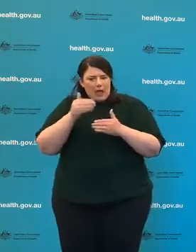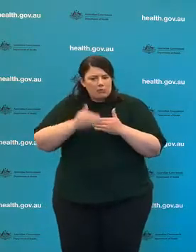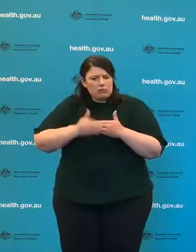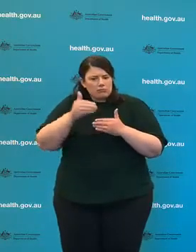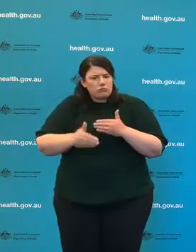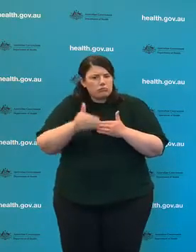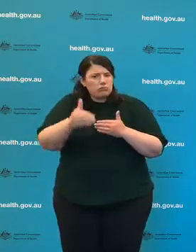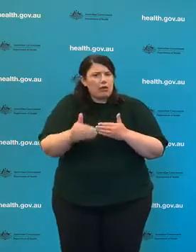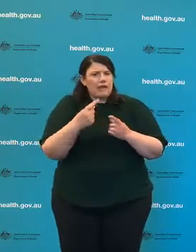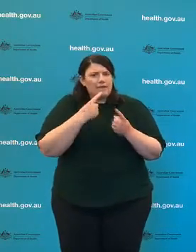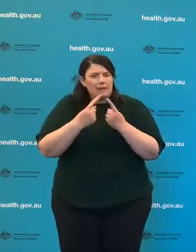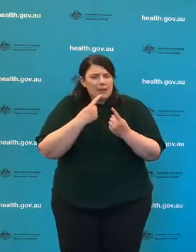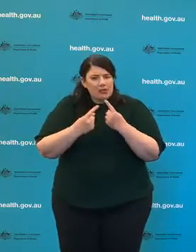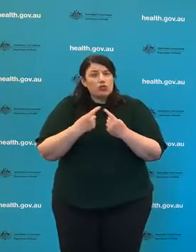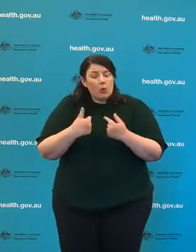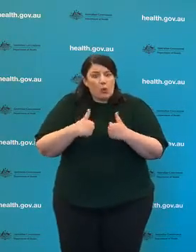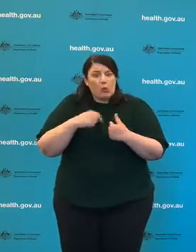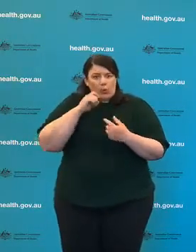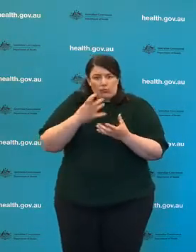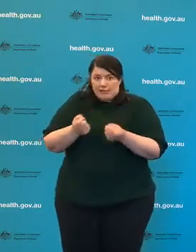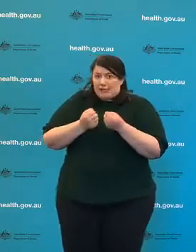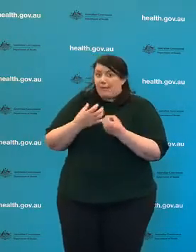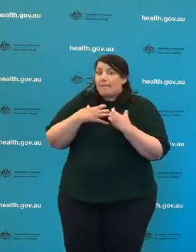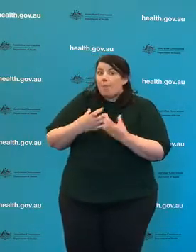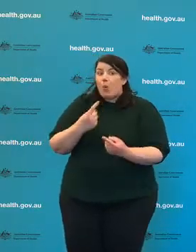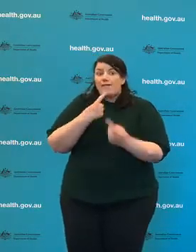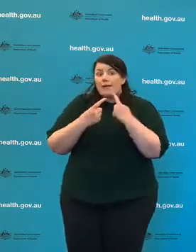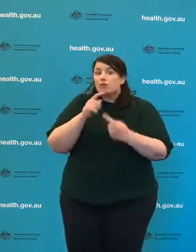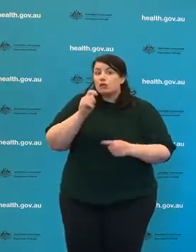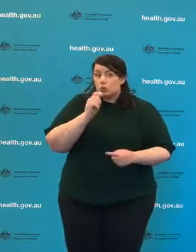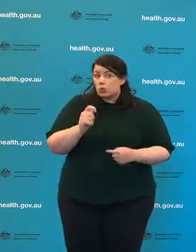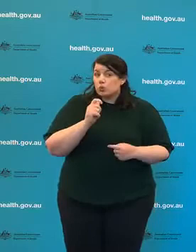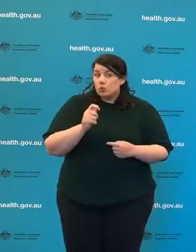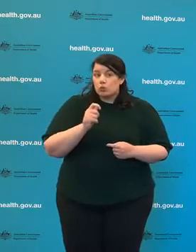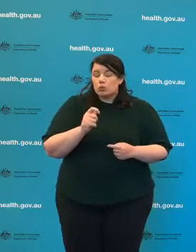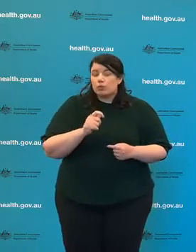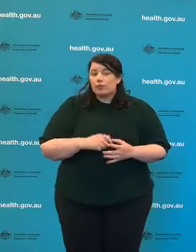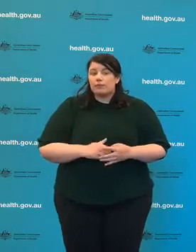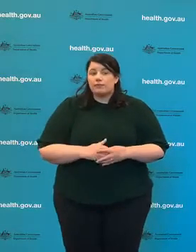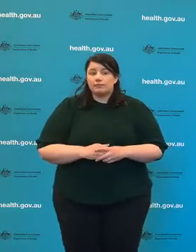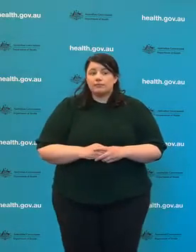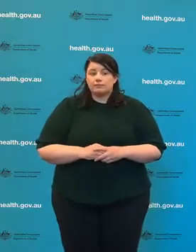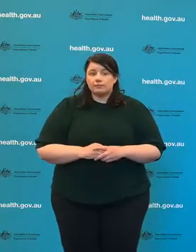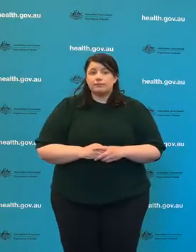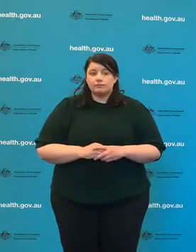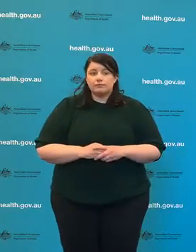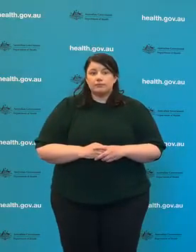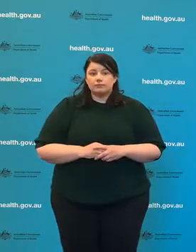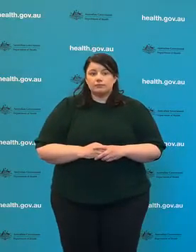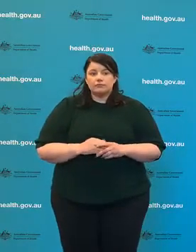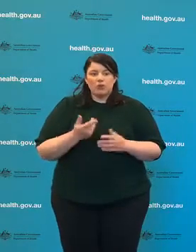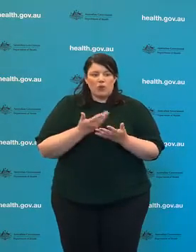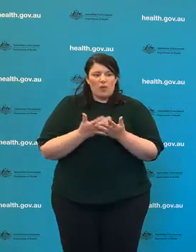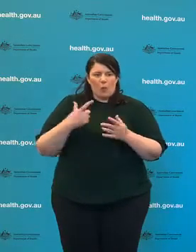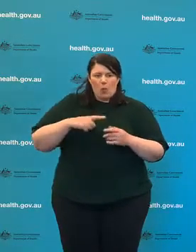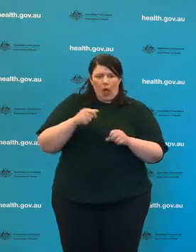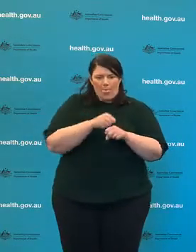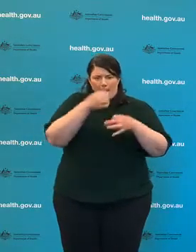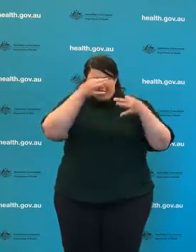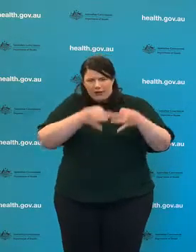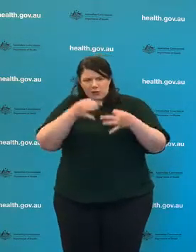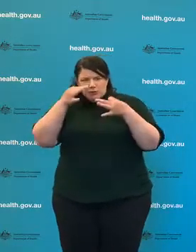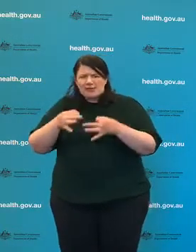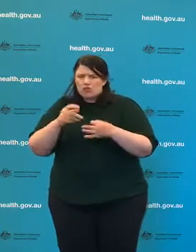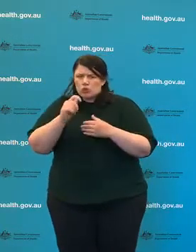look forward to receiving more data, including a full brief of the assumptions underpinning that modelling in